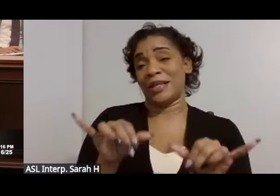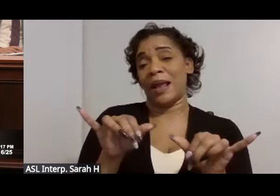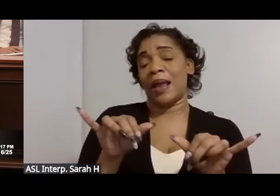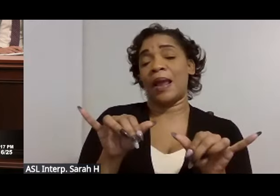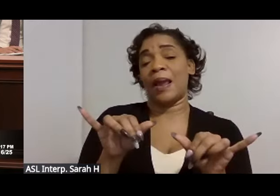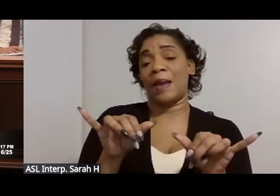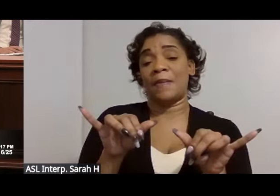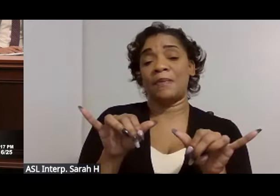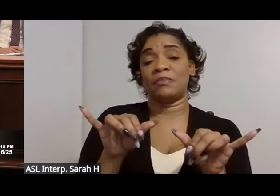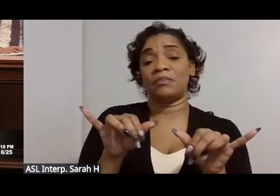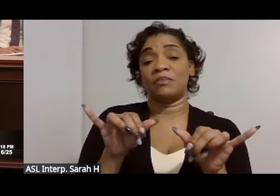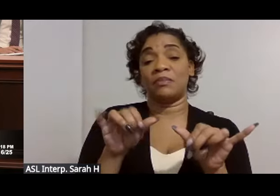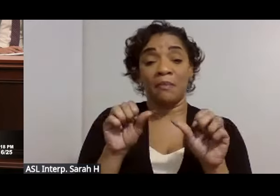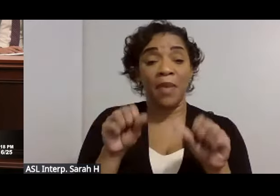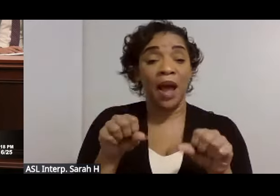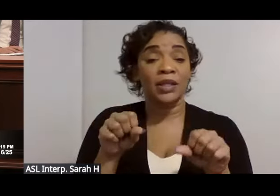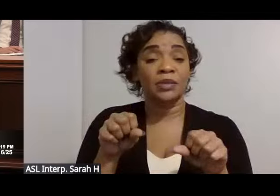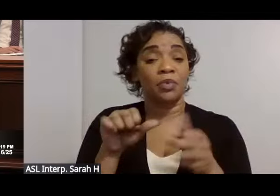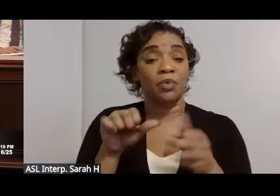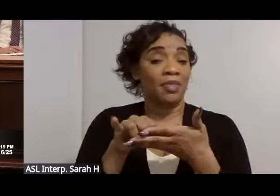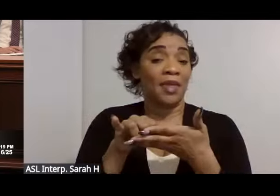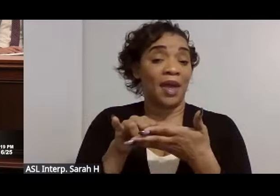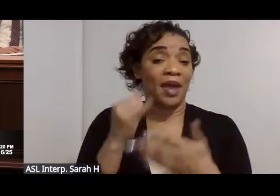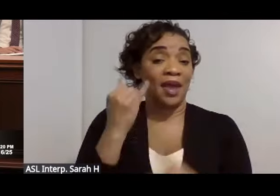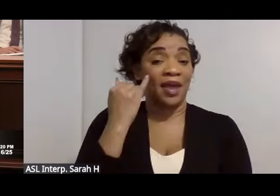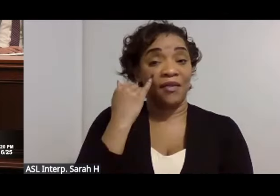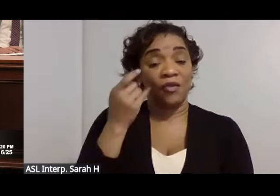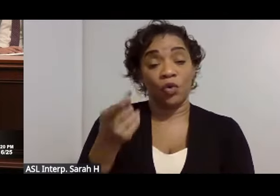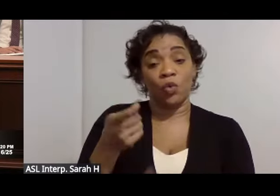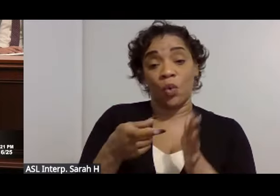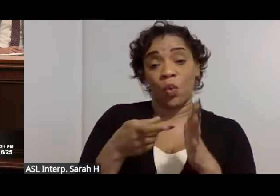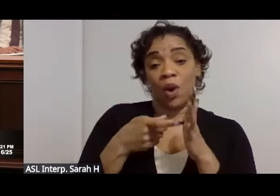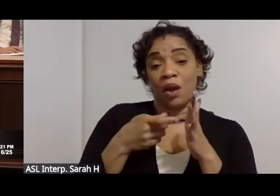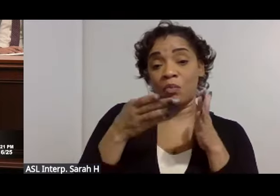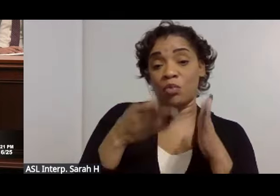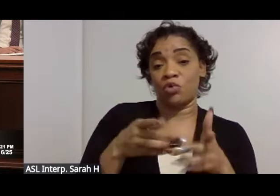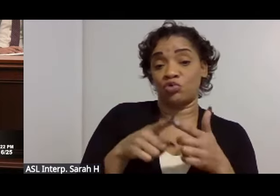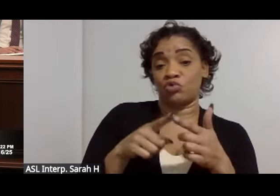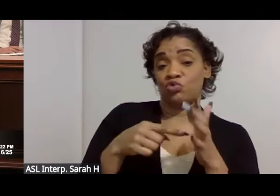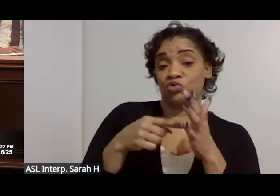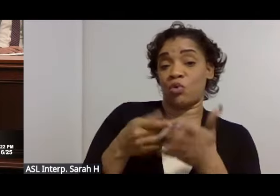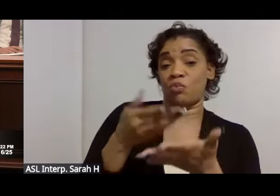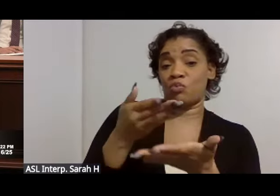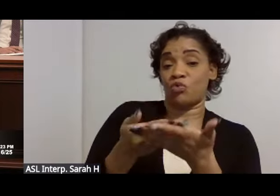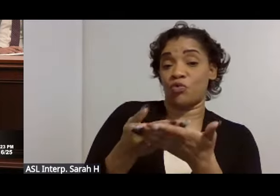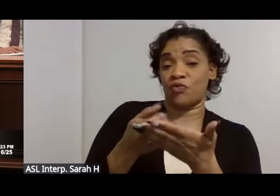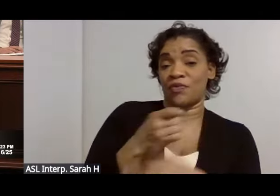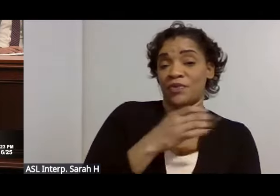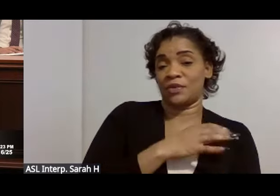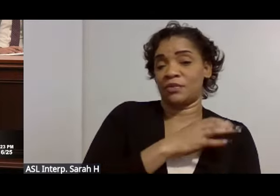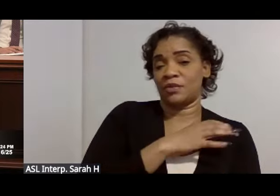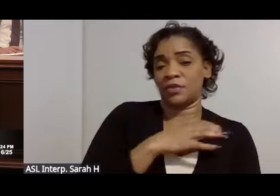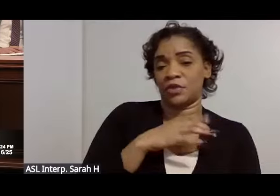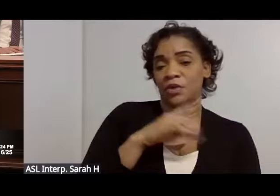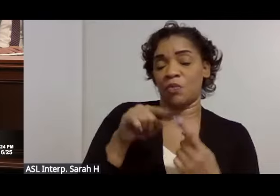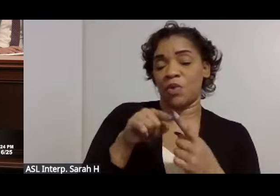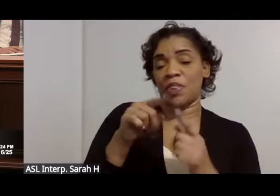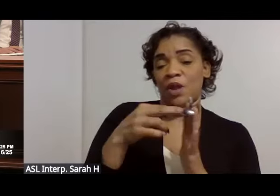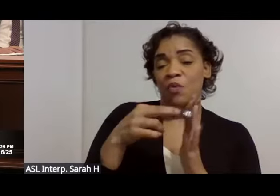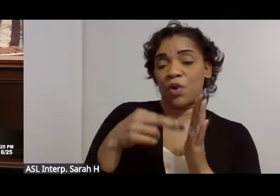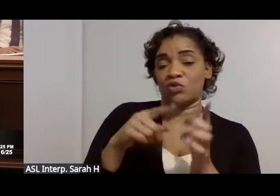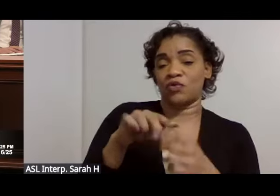you require someone to show proof of citizenship when they register to vote. It has nothing to do with the Secretary of